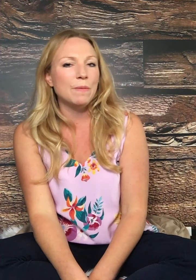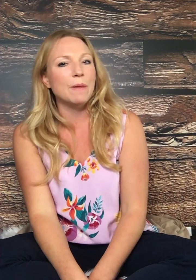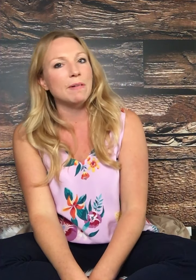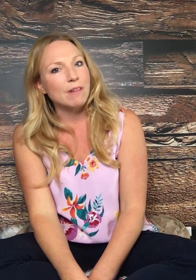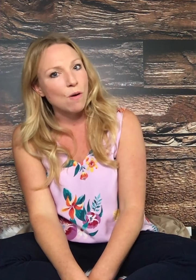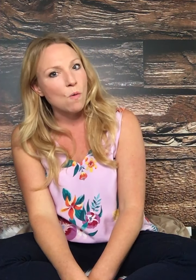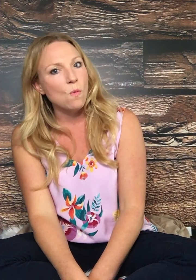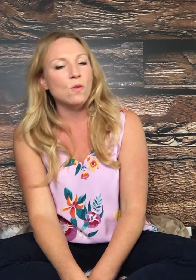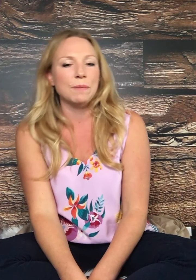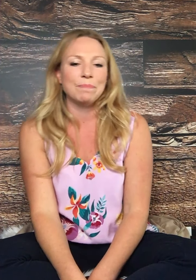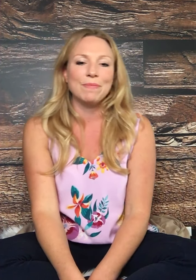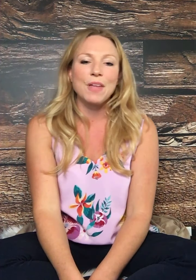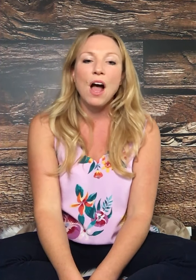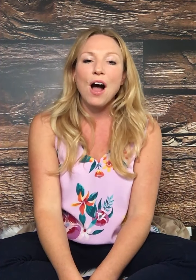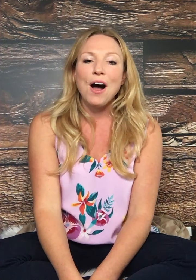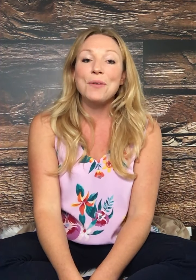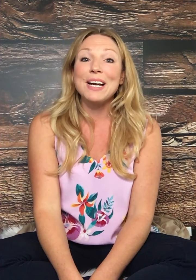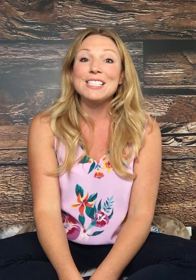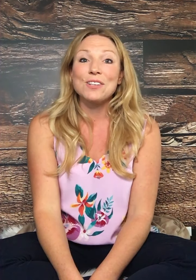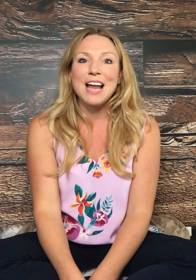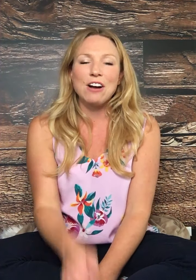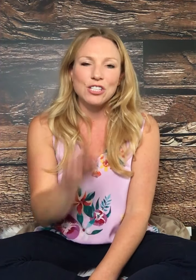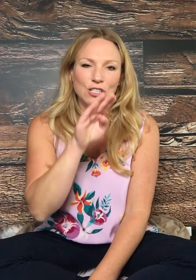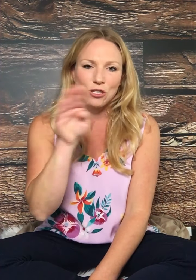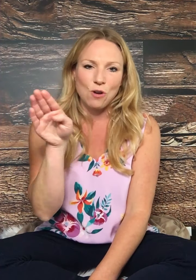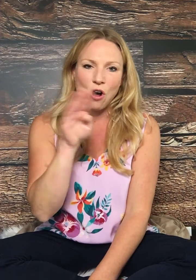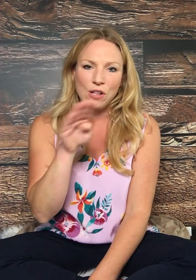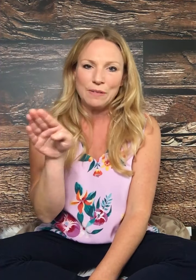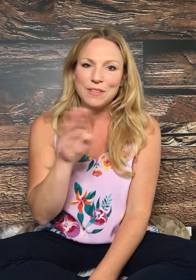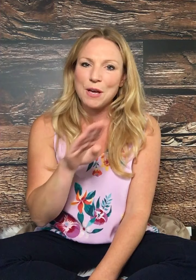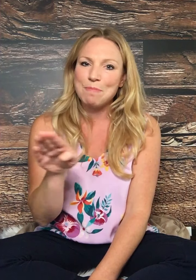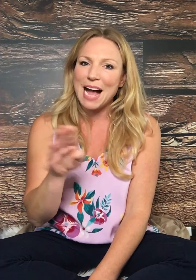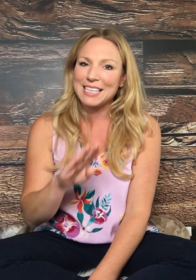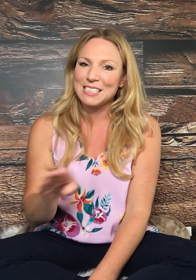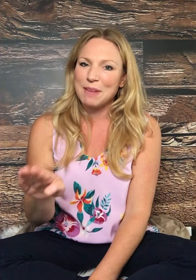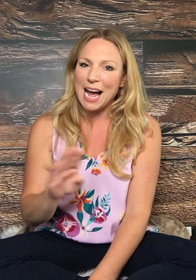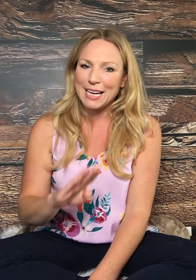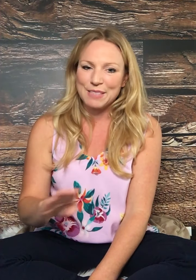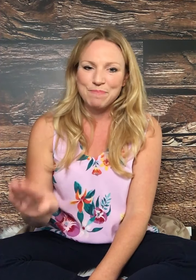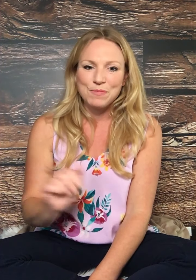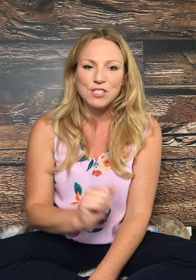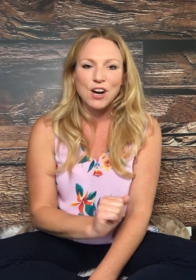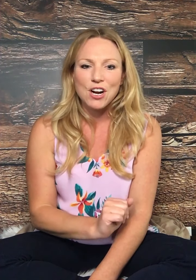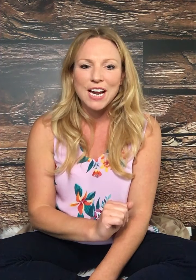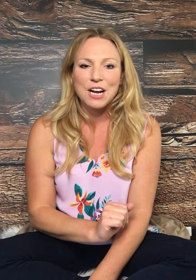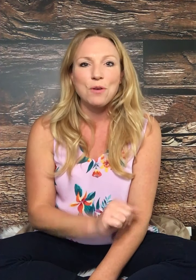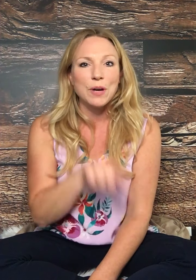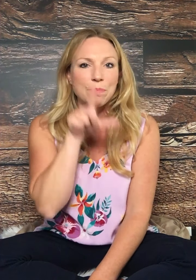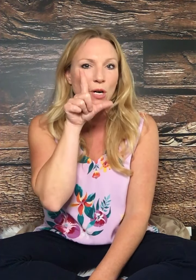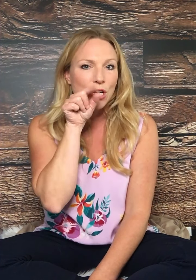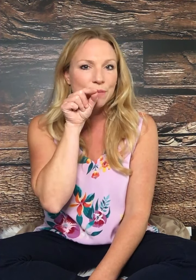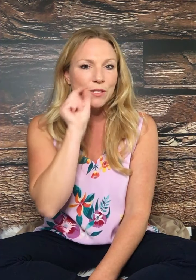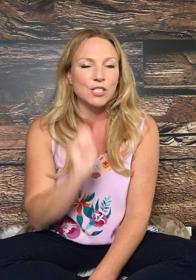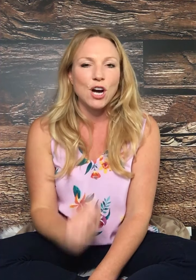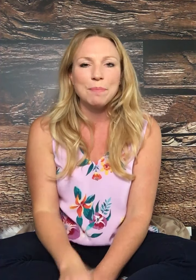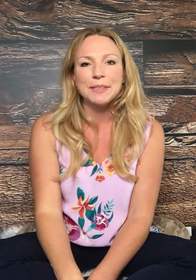ribbit. All right, so now she'll do all of them back to back, starting with bird, so the top.